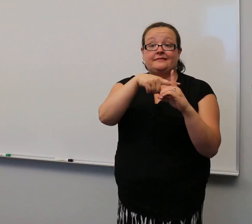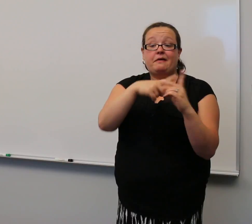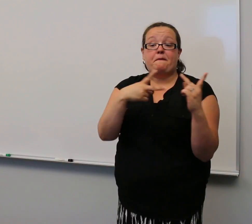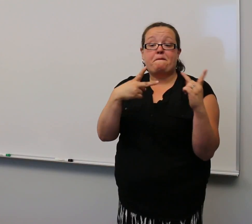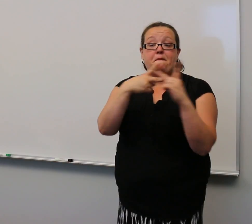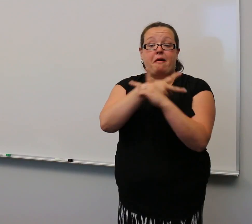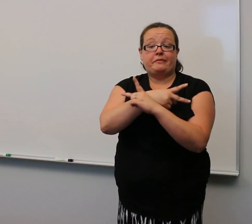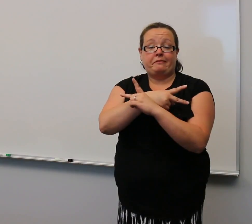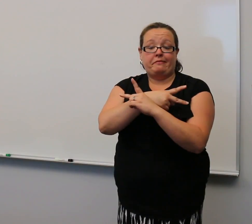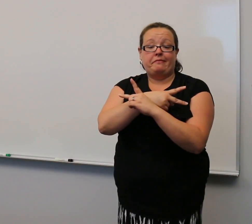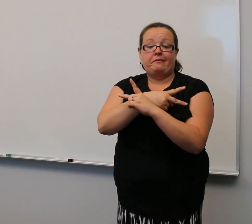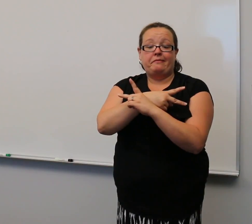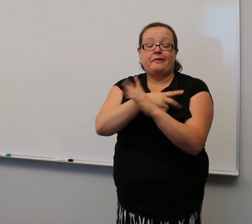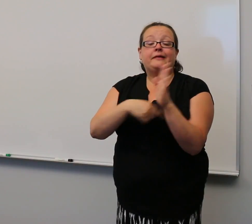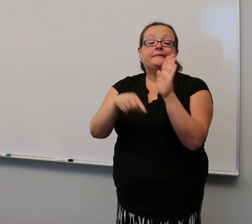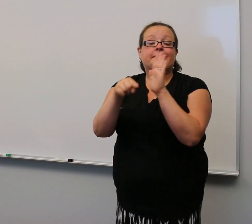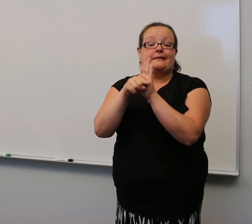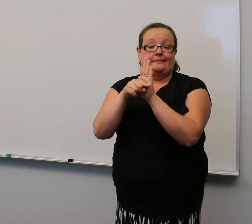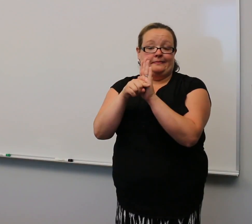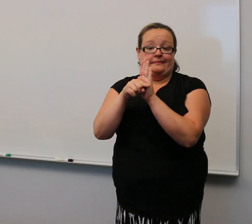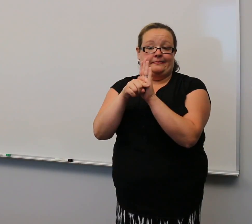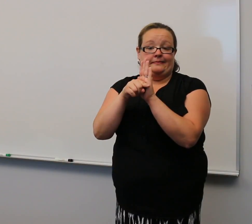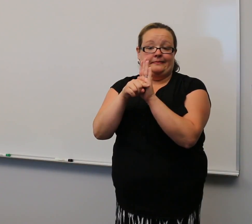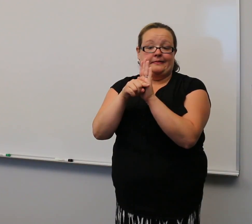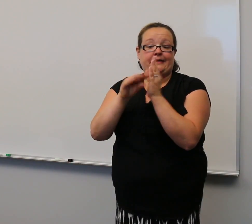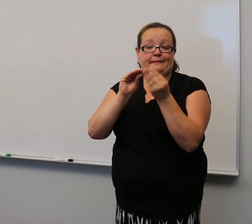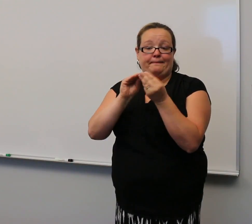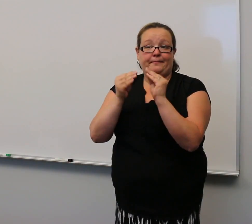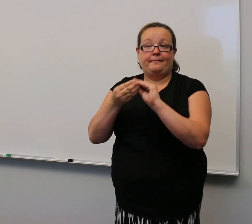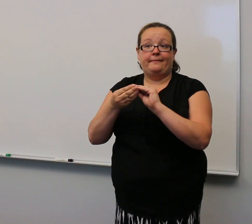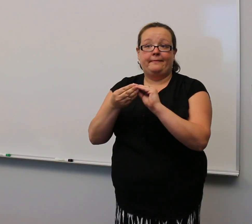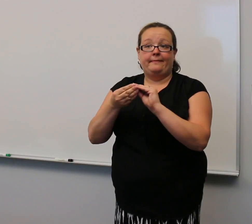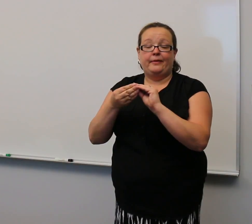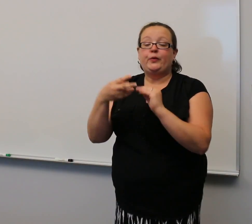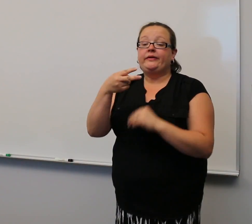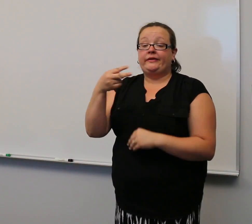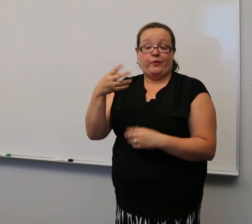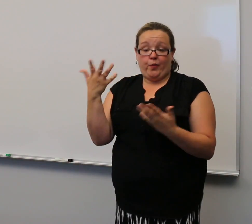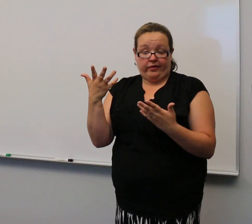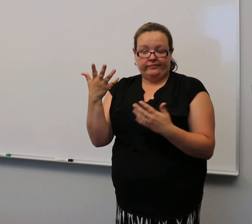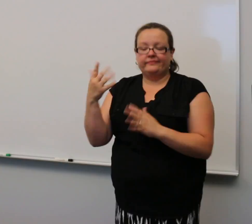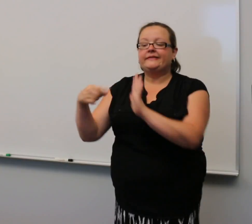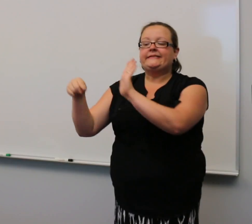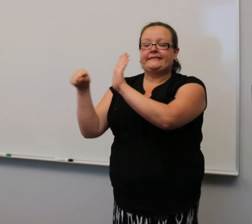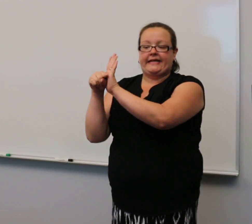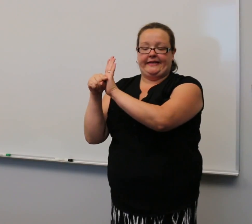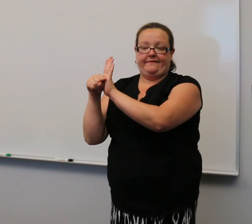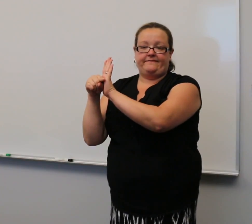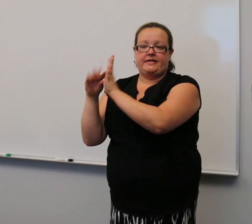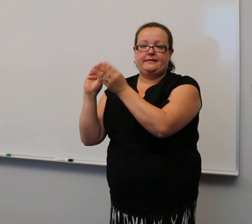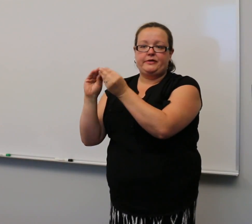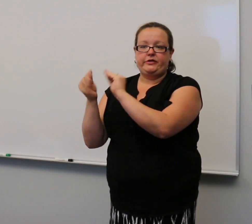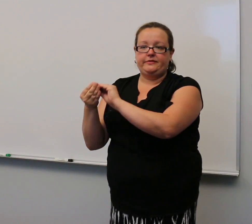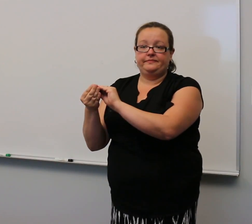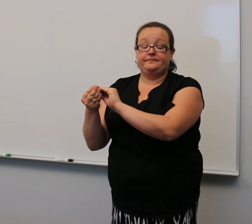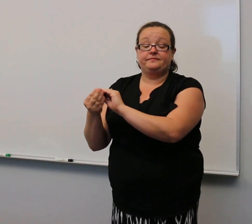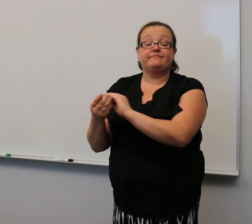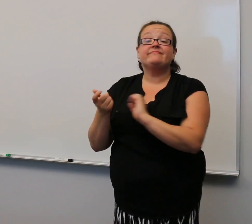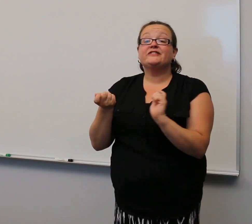divide it by a negative number, our overall answer will be negative. Vice versa, if I take a negative number and I